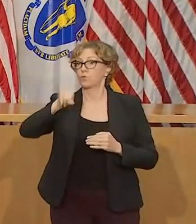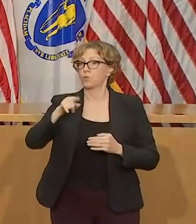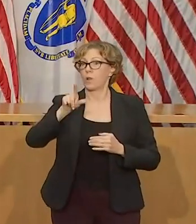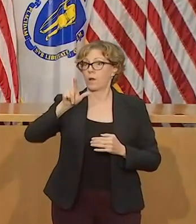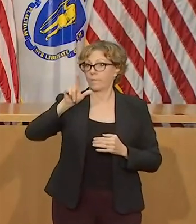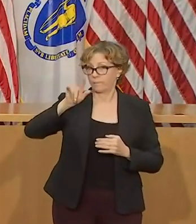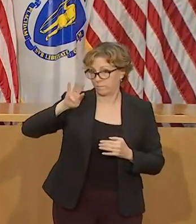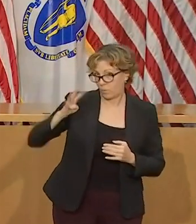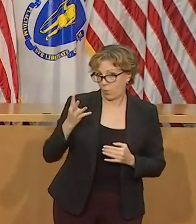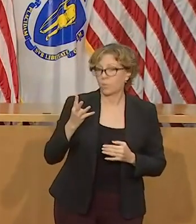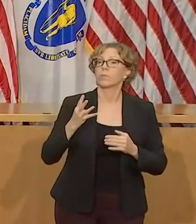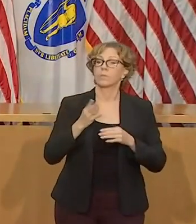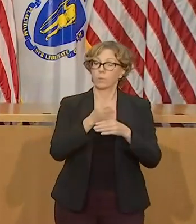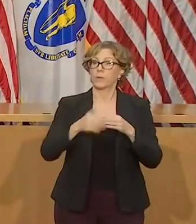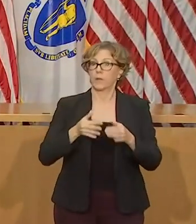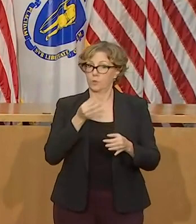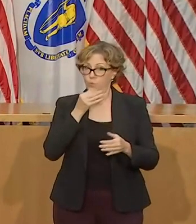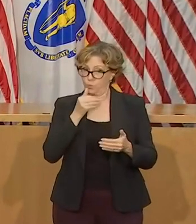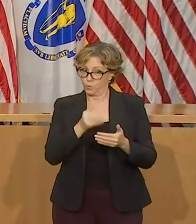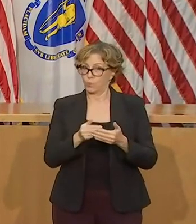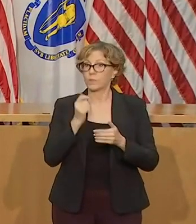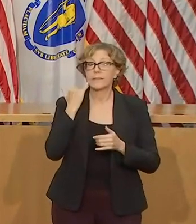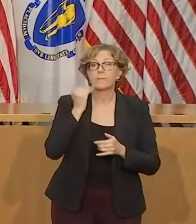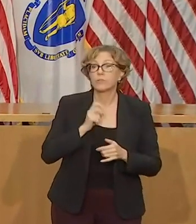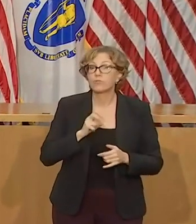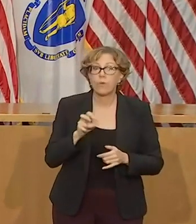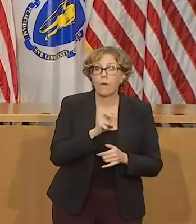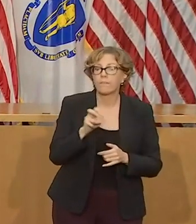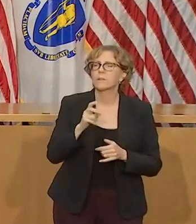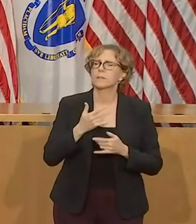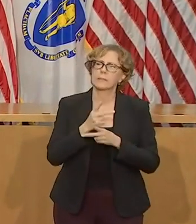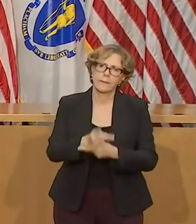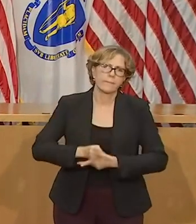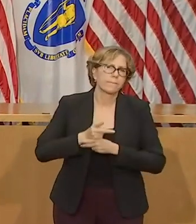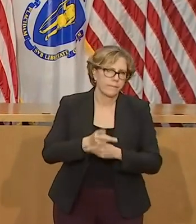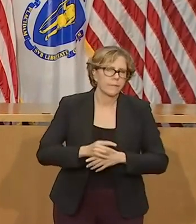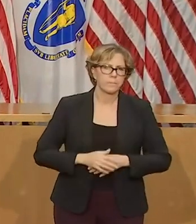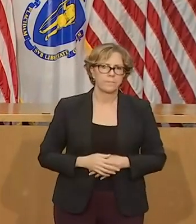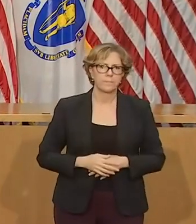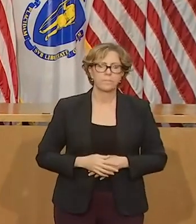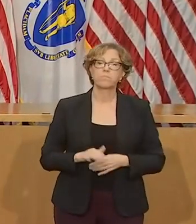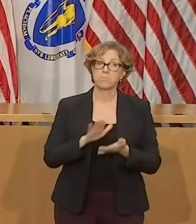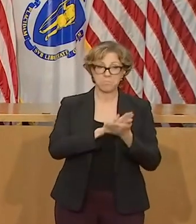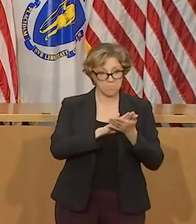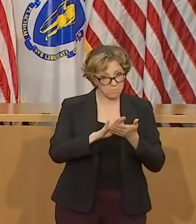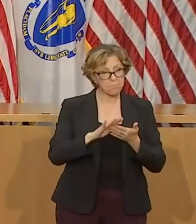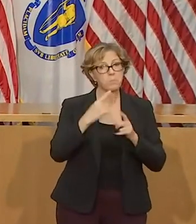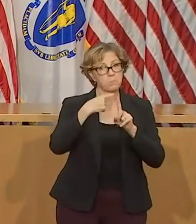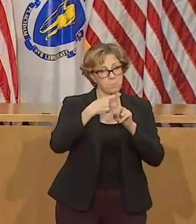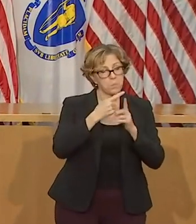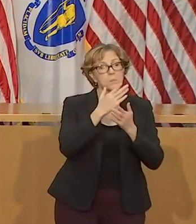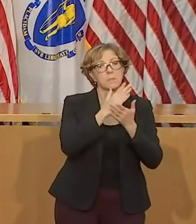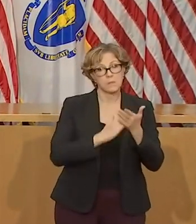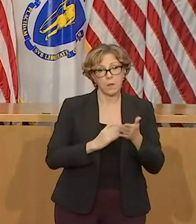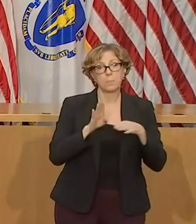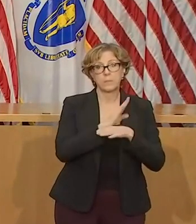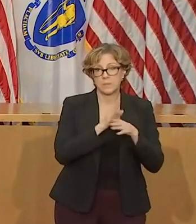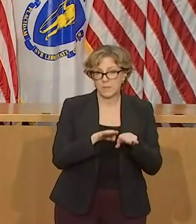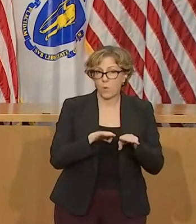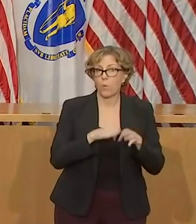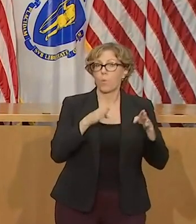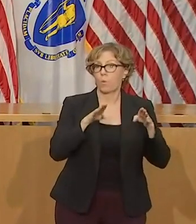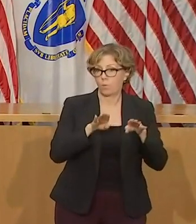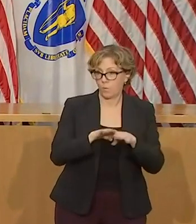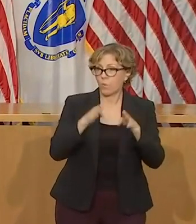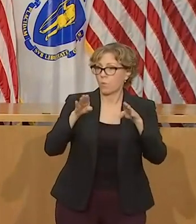especially careful. Thankfully, businesses are reopening and all kinds of activities are resuming, and I know that many people are looking forward